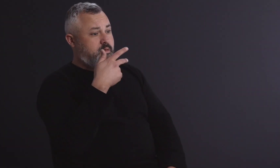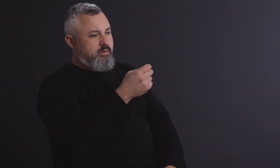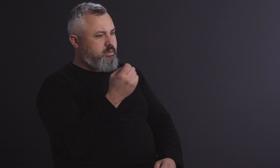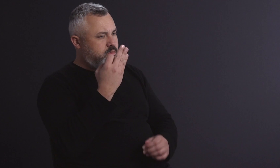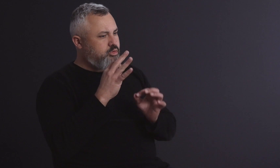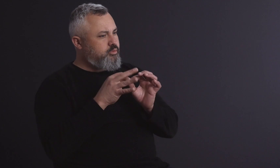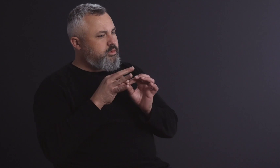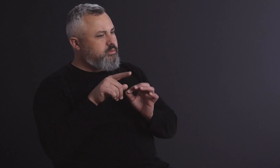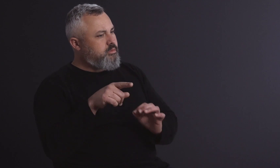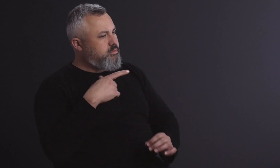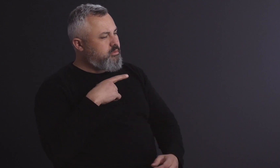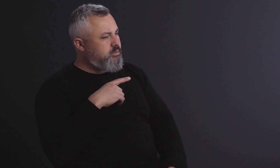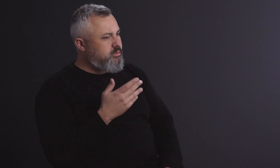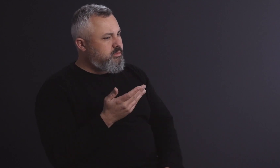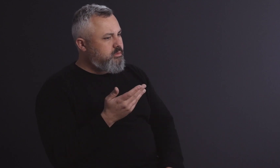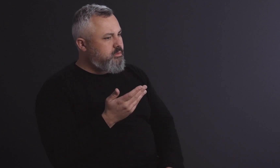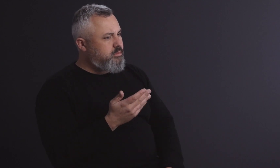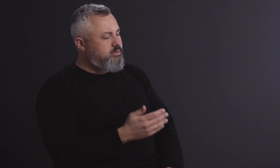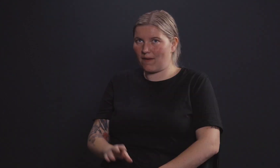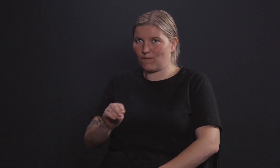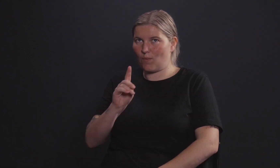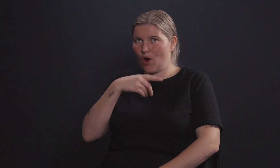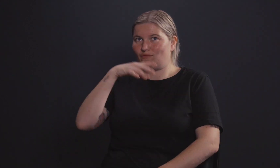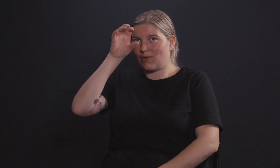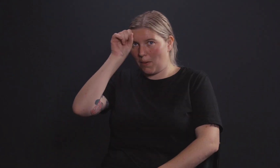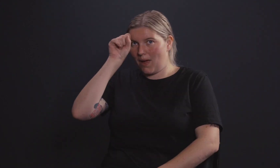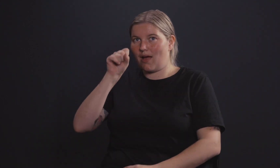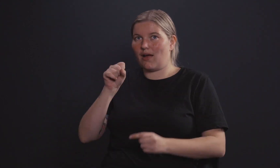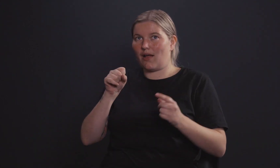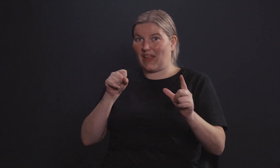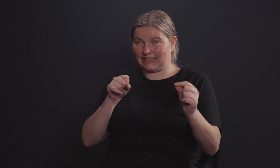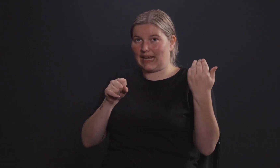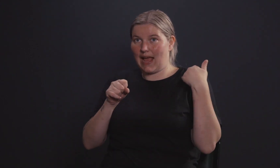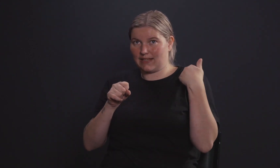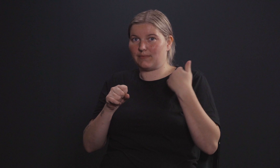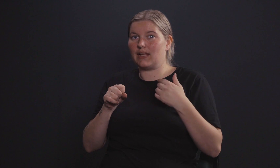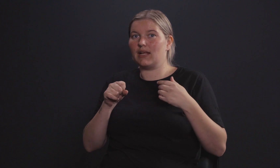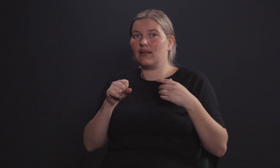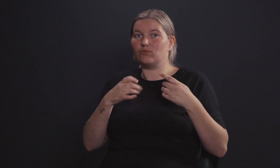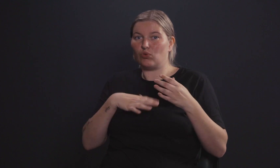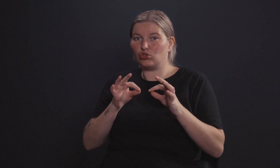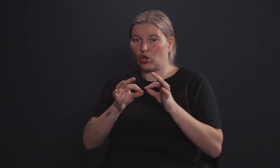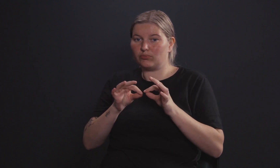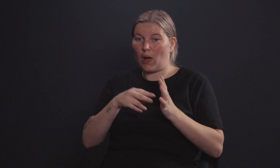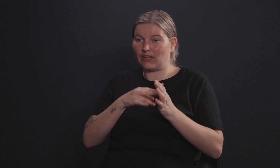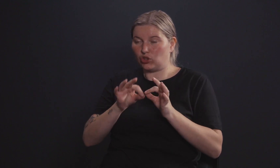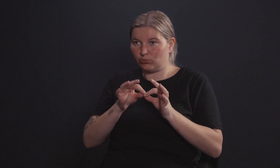interpreter back in for the second epidural?" From what I can remember, they did ask me if I wanted to wait for the interpreter to finish their break or if